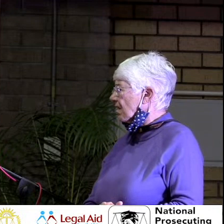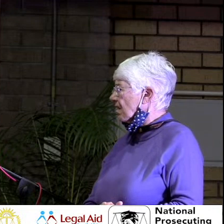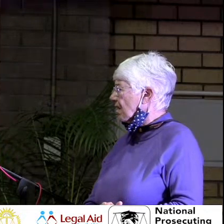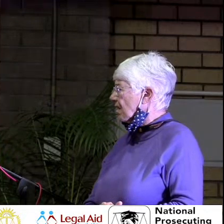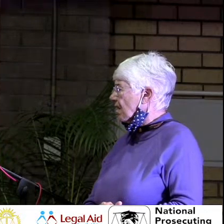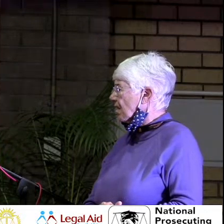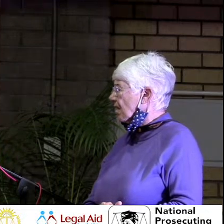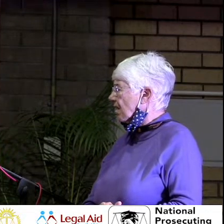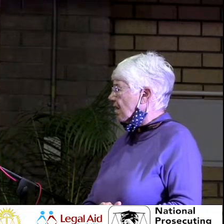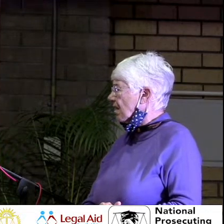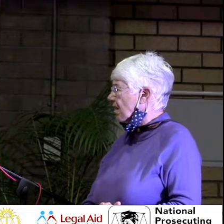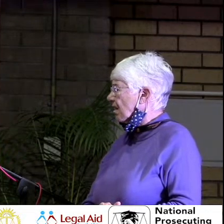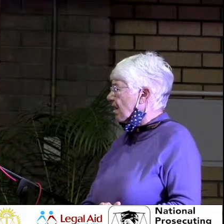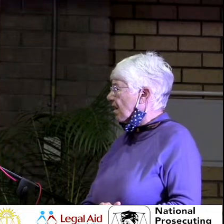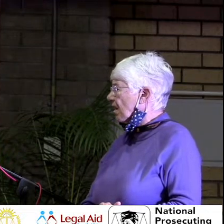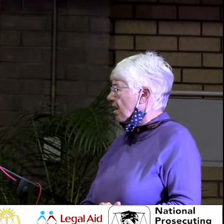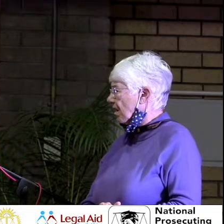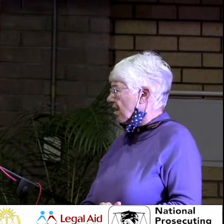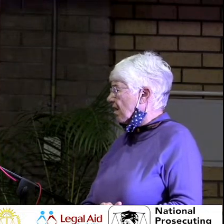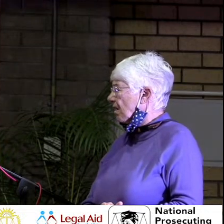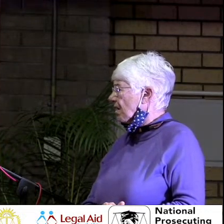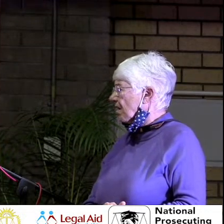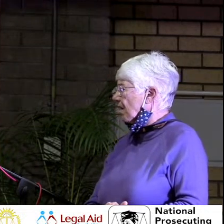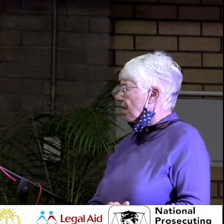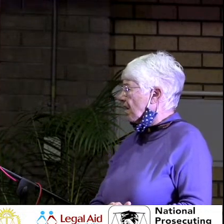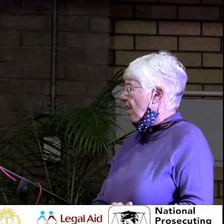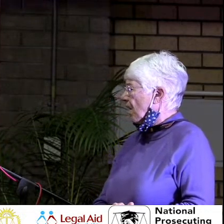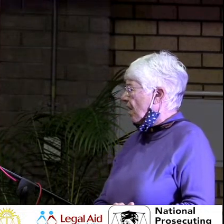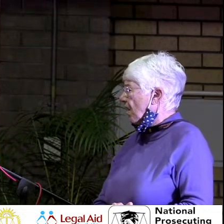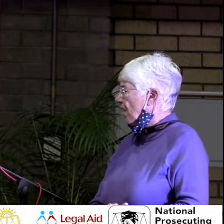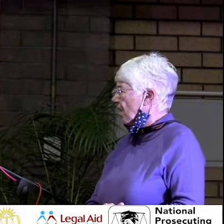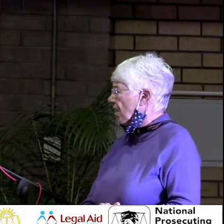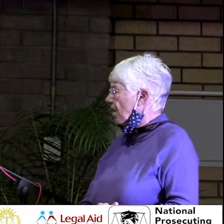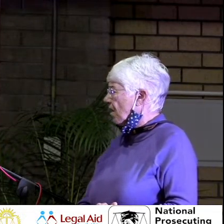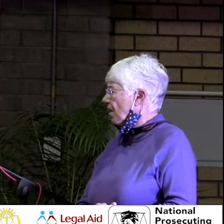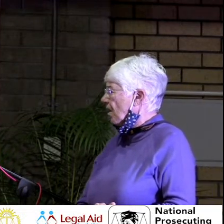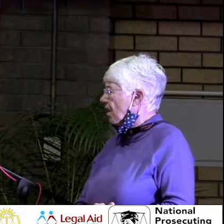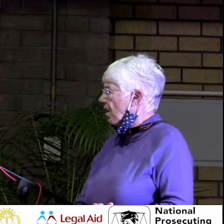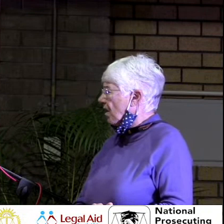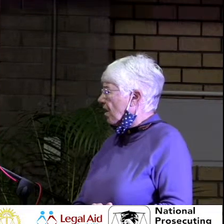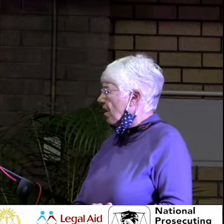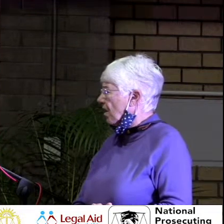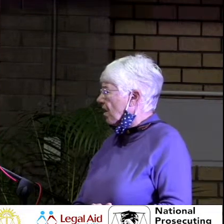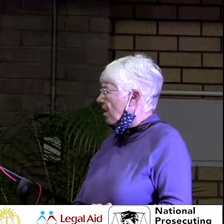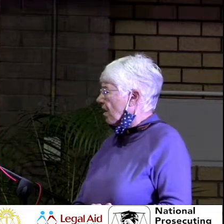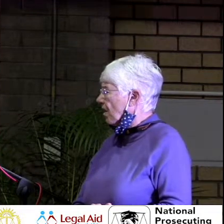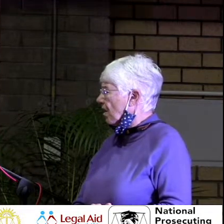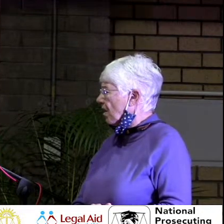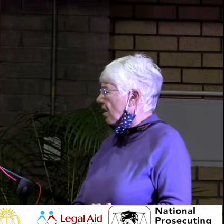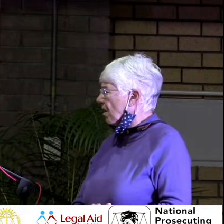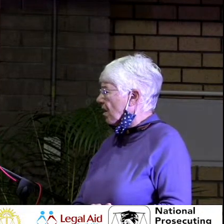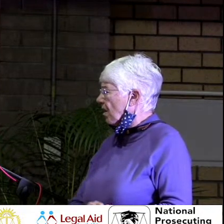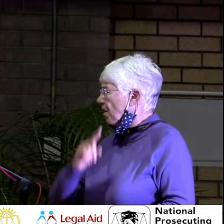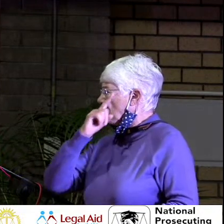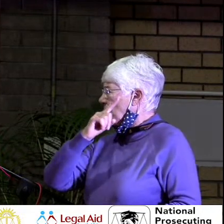to create a misunderstanding there. If you know that I'm talking about